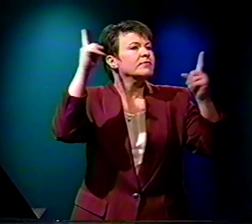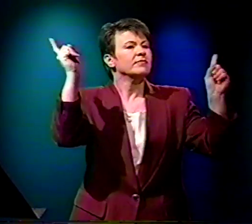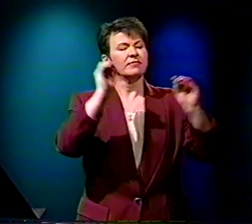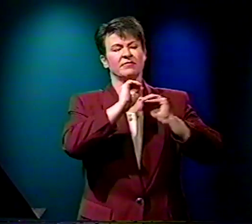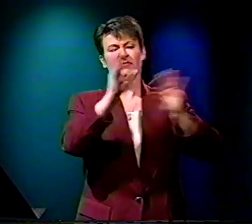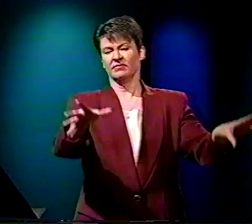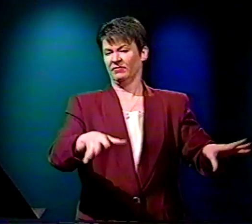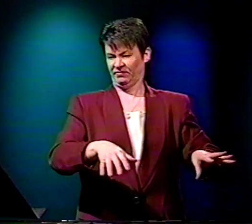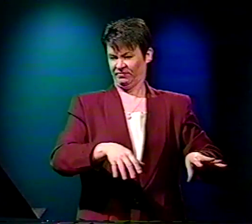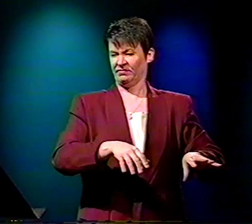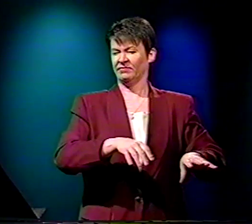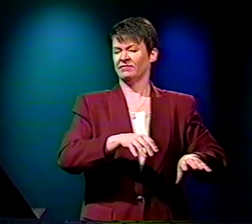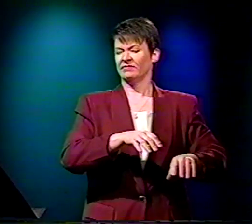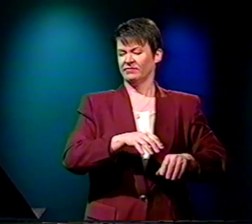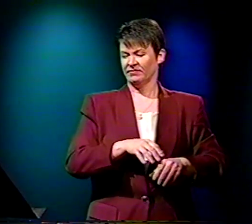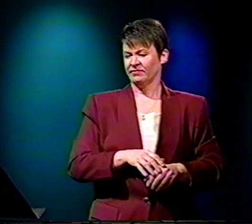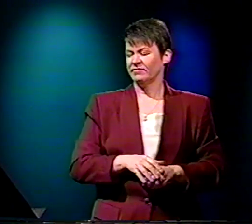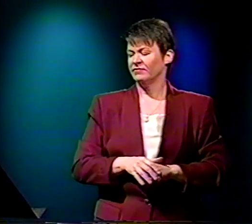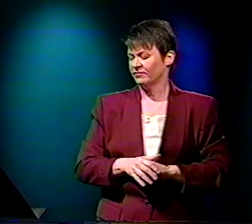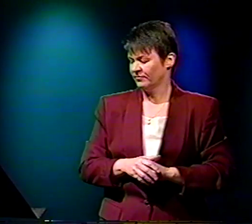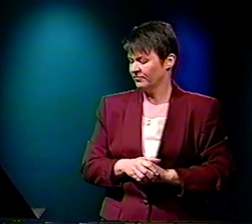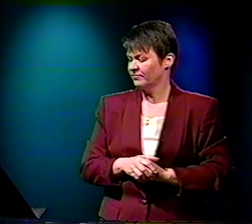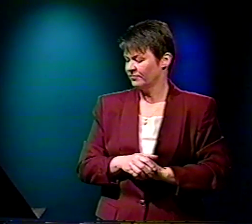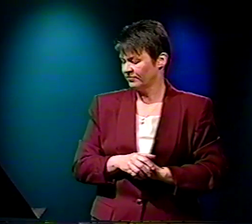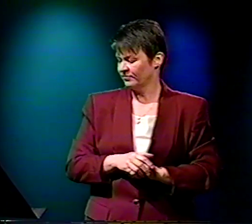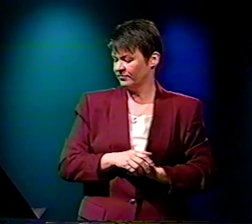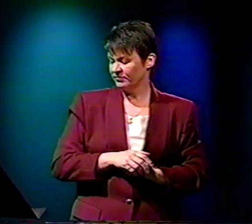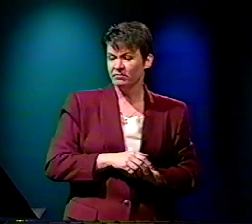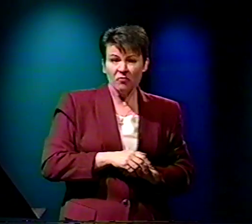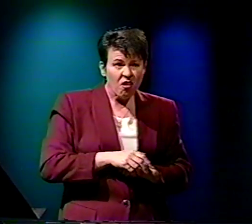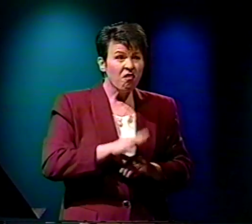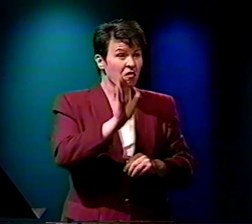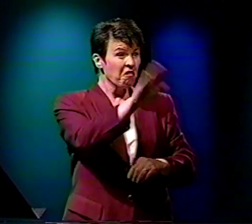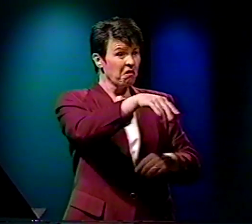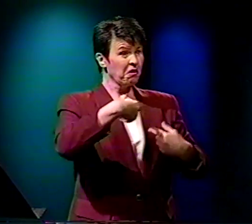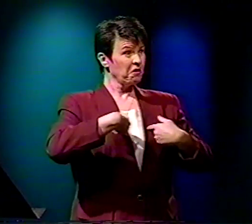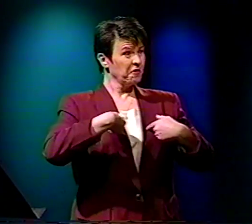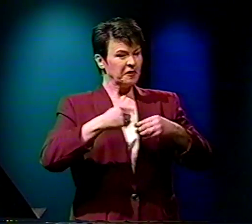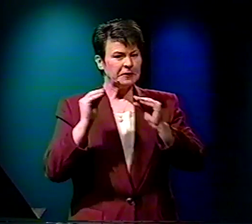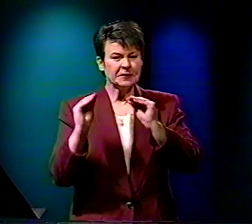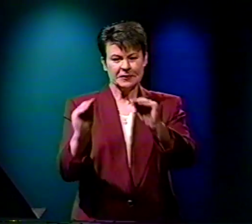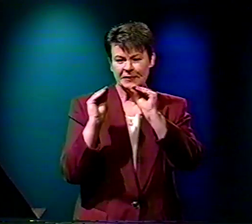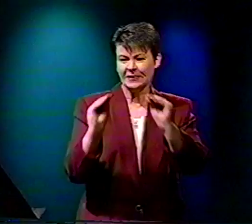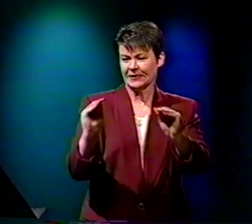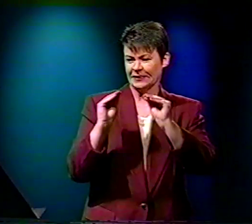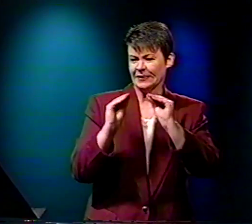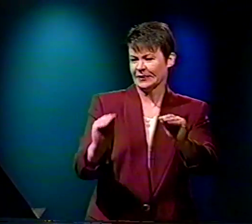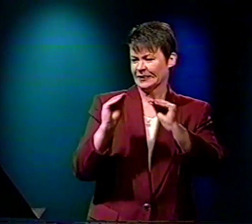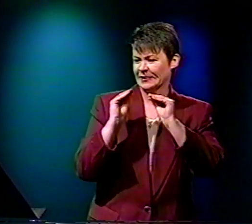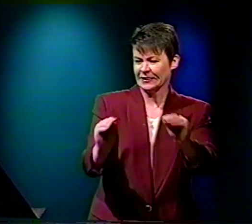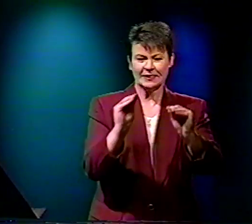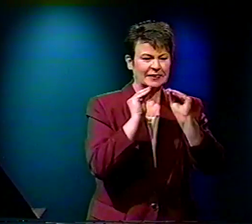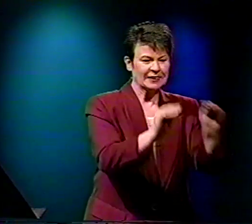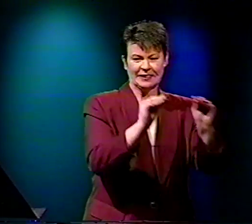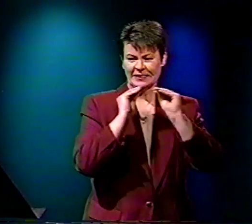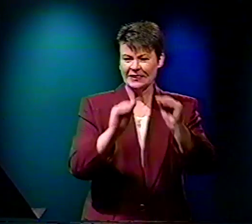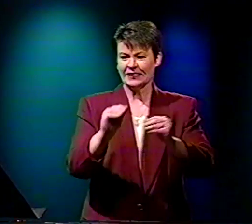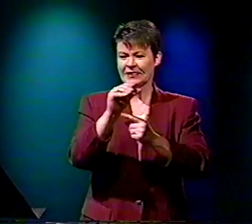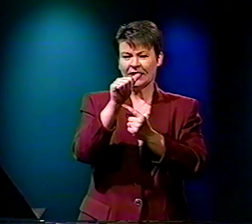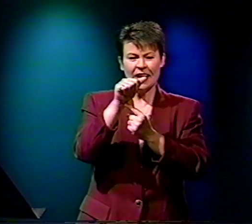absolutely no interest in worrying about deaf people's interests or their feelings or concerns. And other times, deaf people will share with me that they've